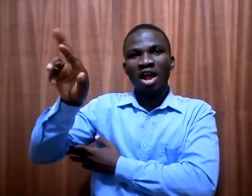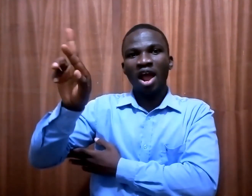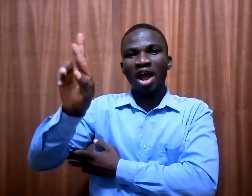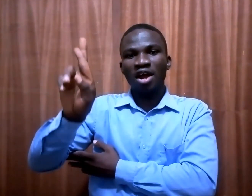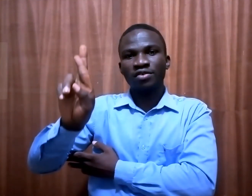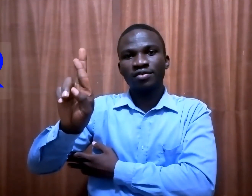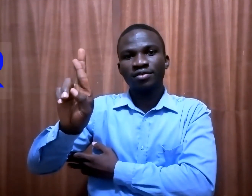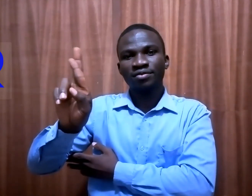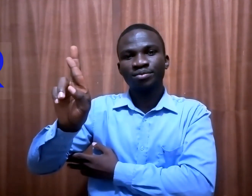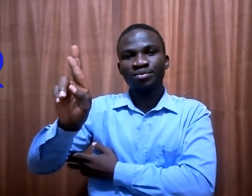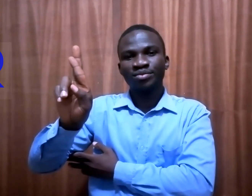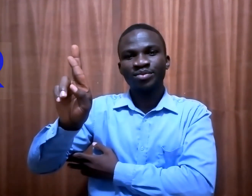R